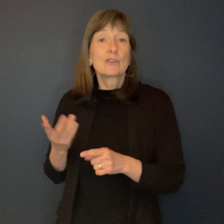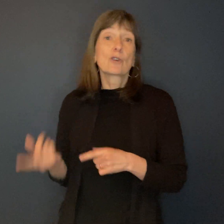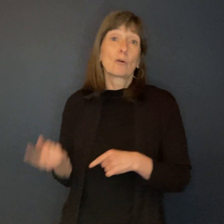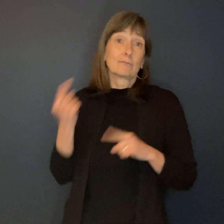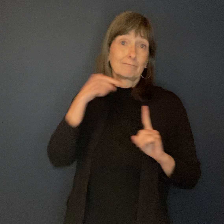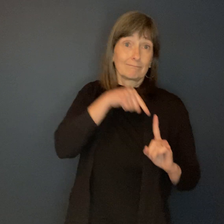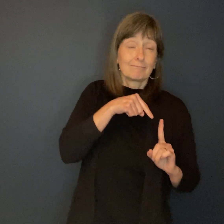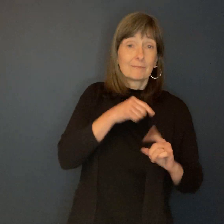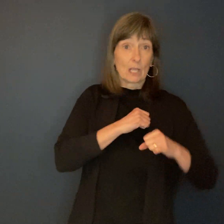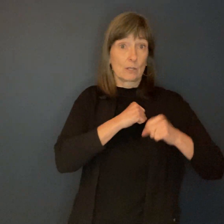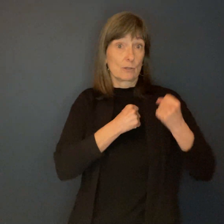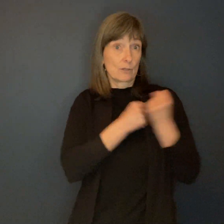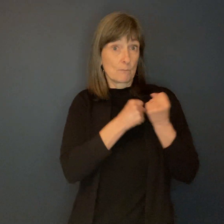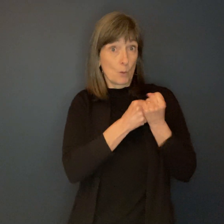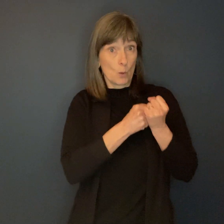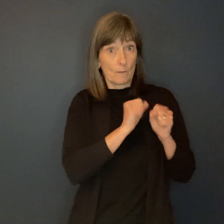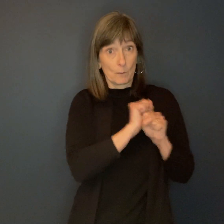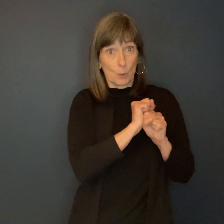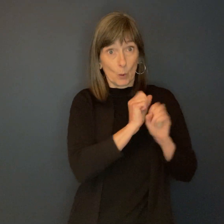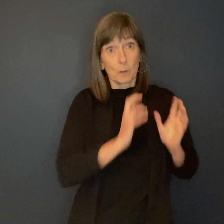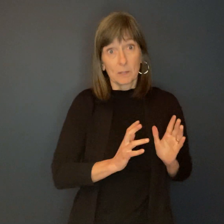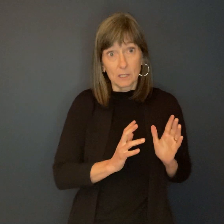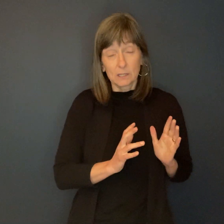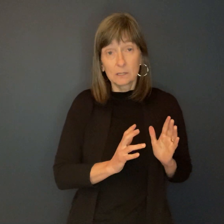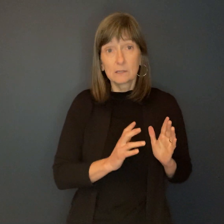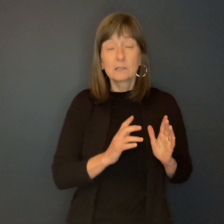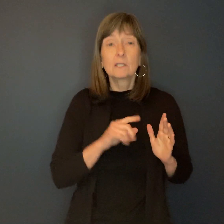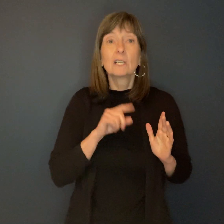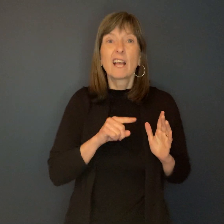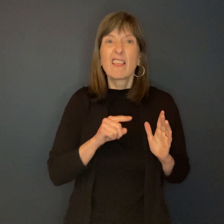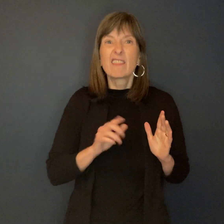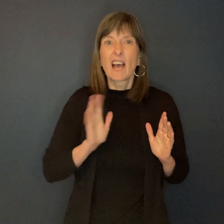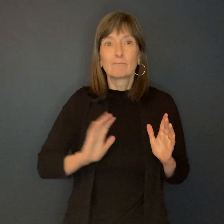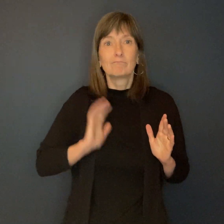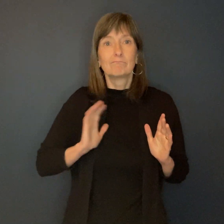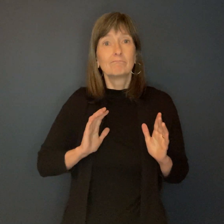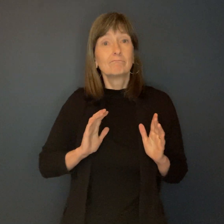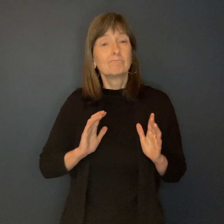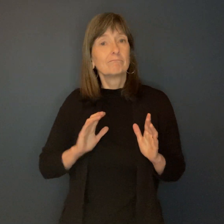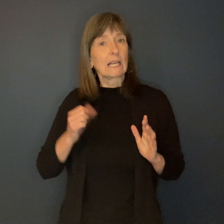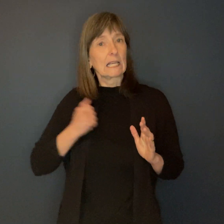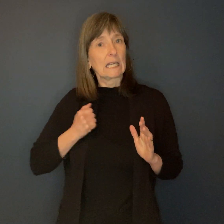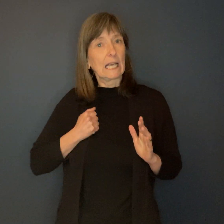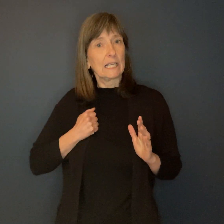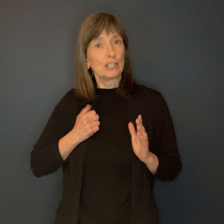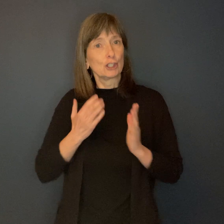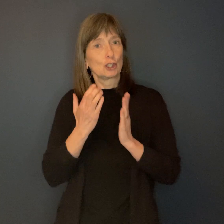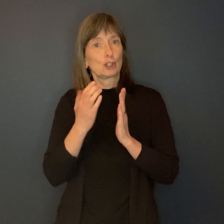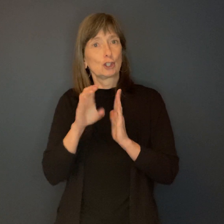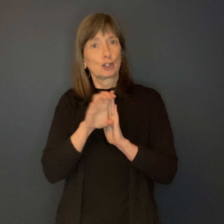it was at dawn of the Charter of Rights and Freedoms, and I would argue that